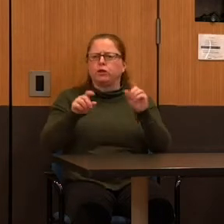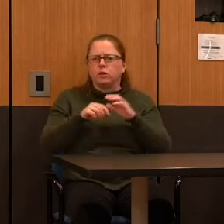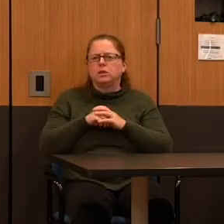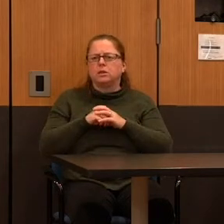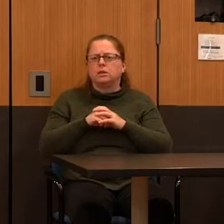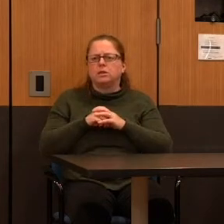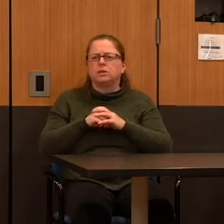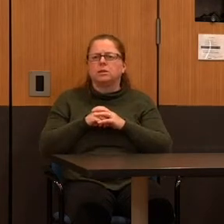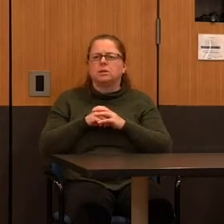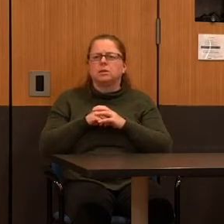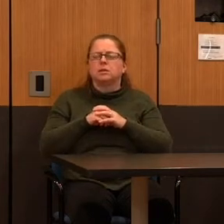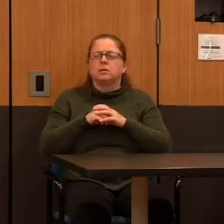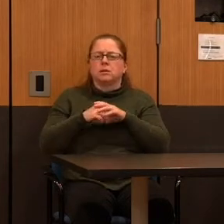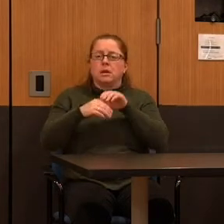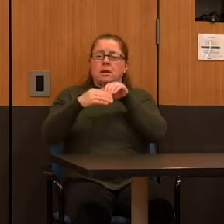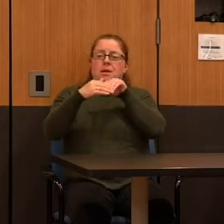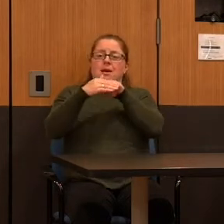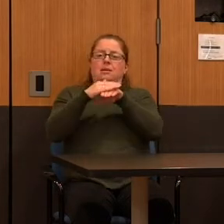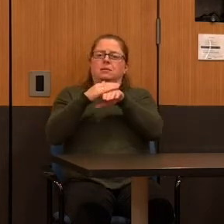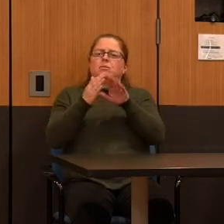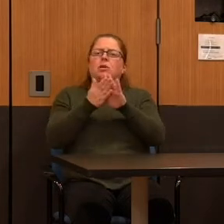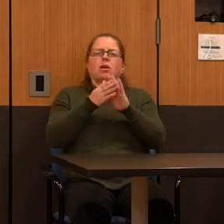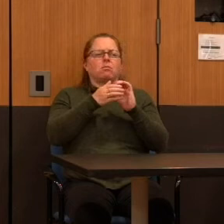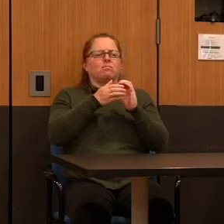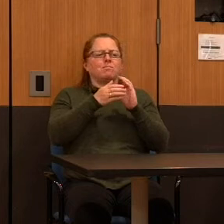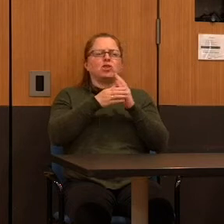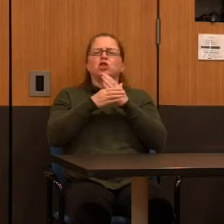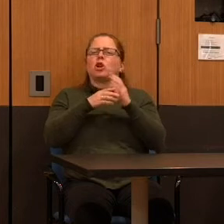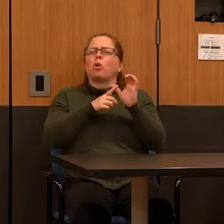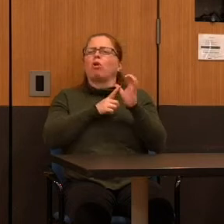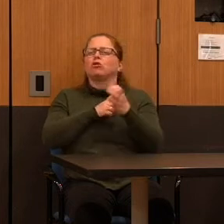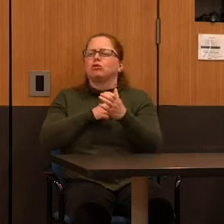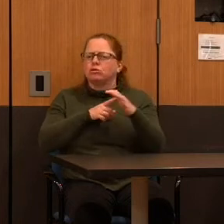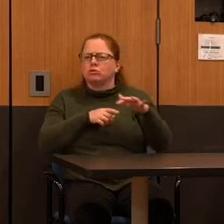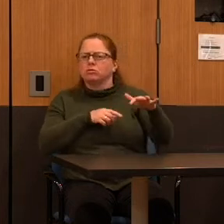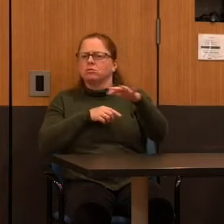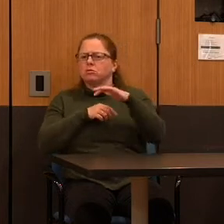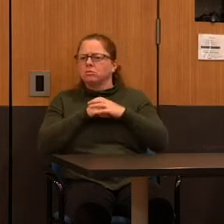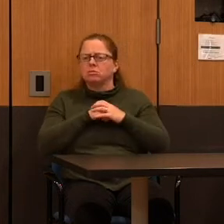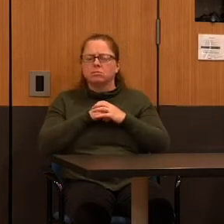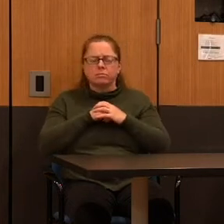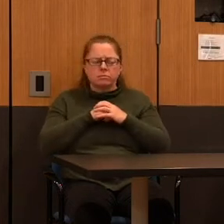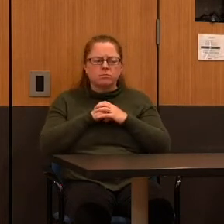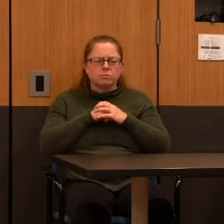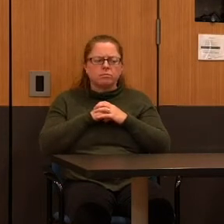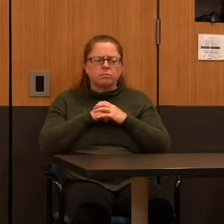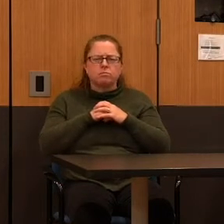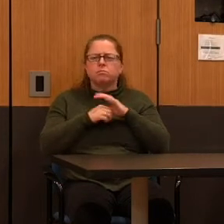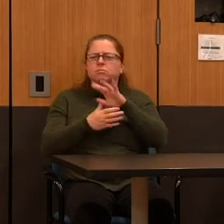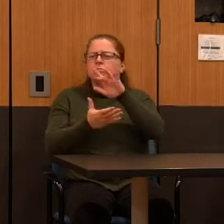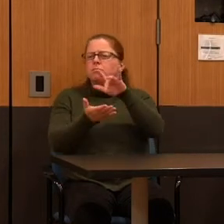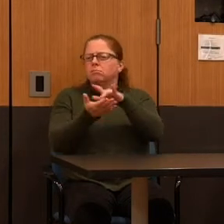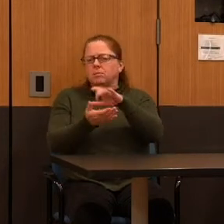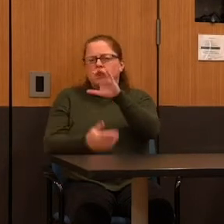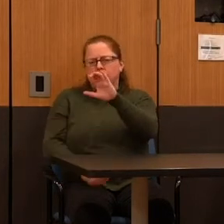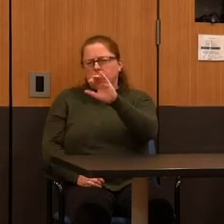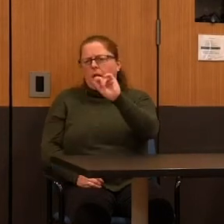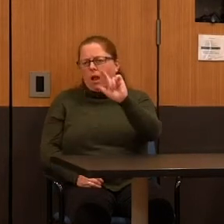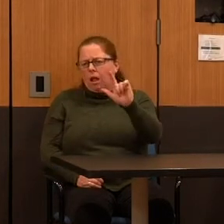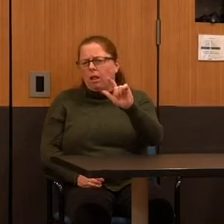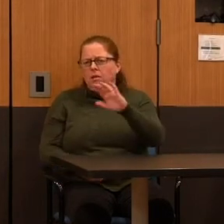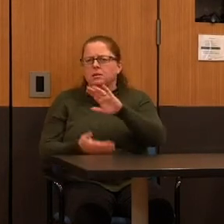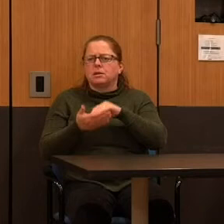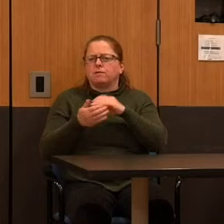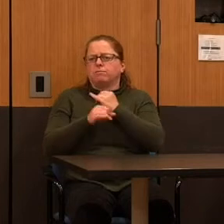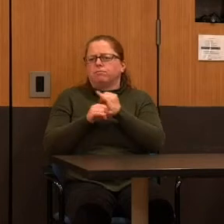becomes one of the sort of shared forms of a kind of culture that is centered around the Center for Independent Living as well as other